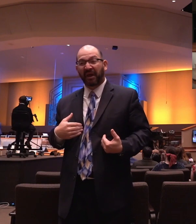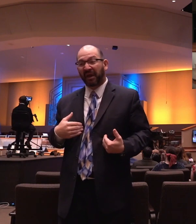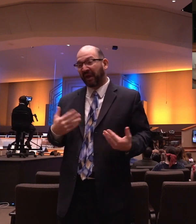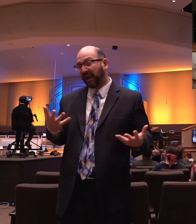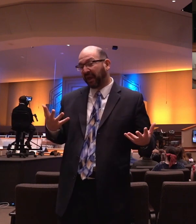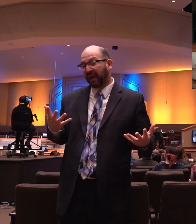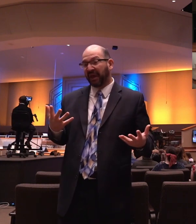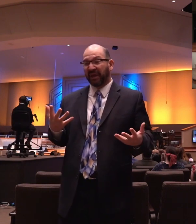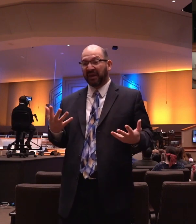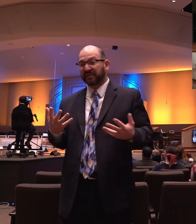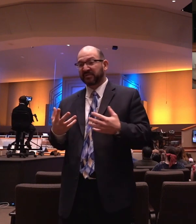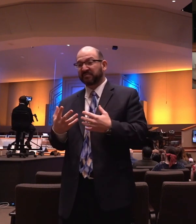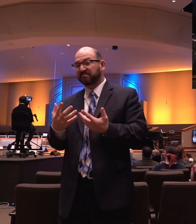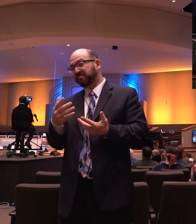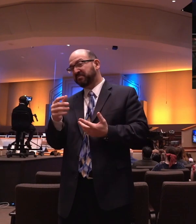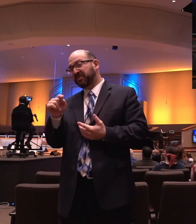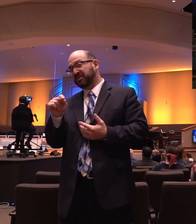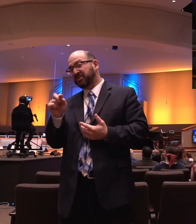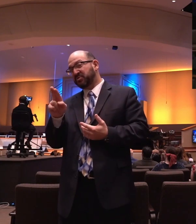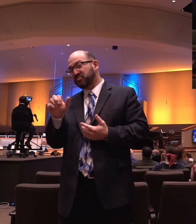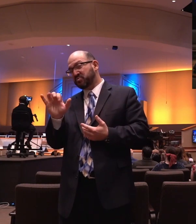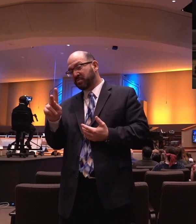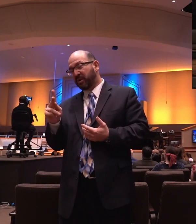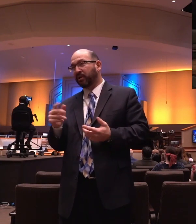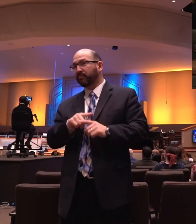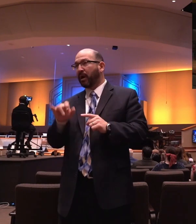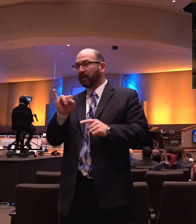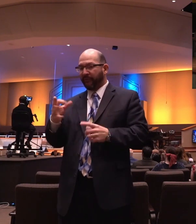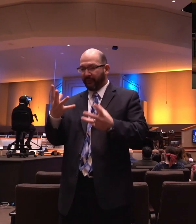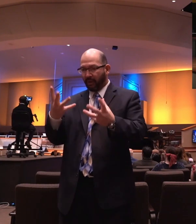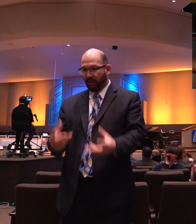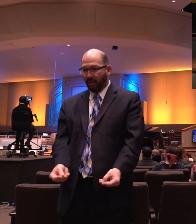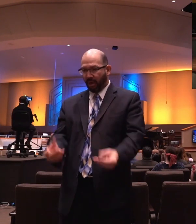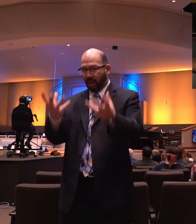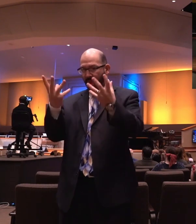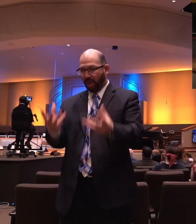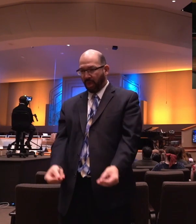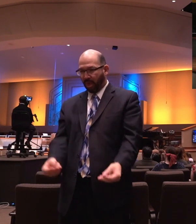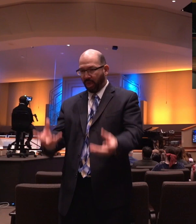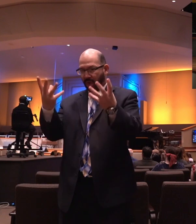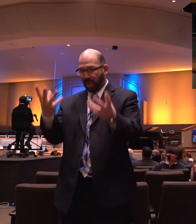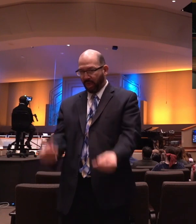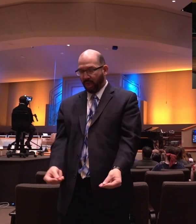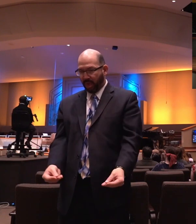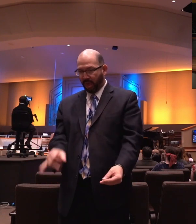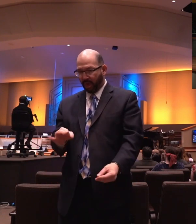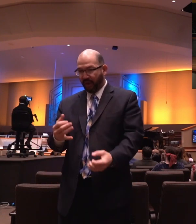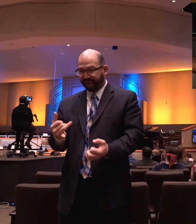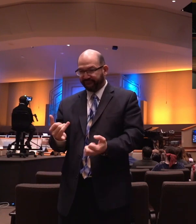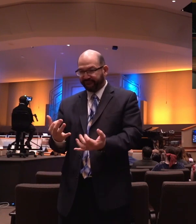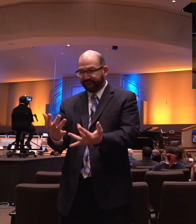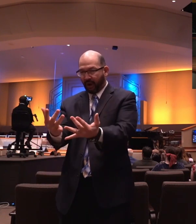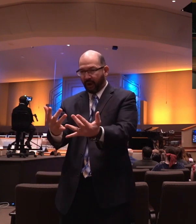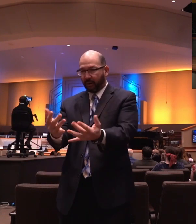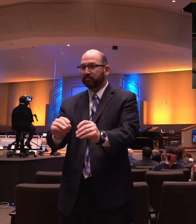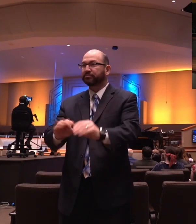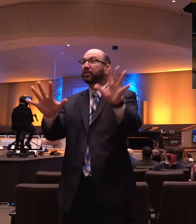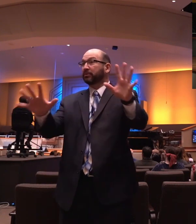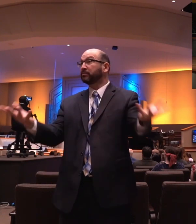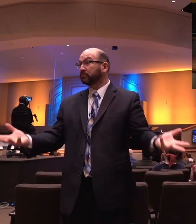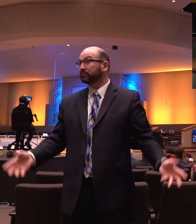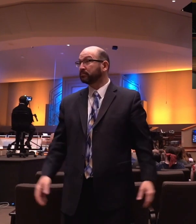with a lighter. But you get it soaking wet. If there's any kind of response, you know it's a miracle.